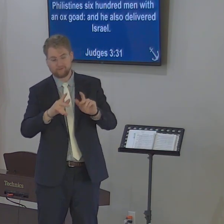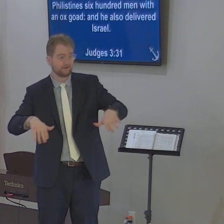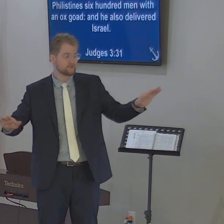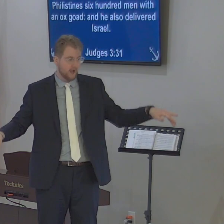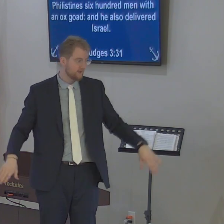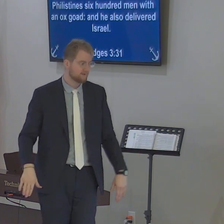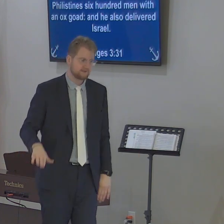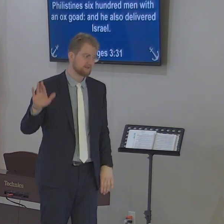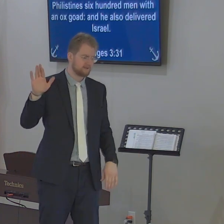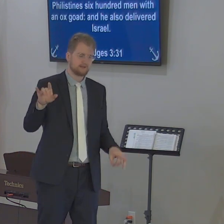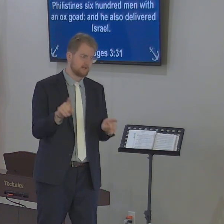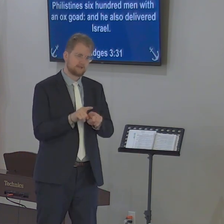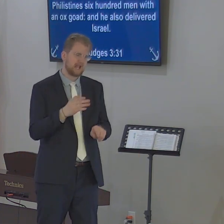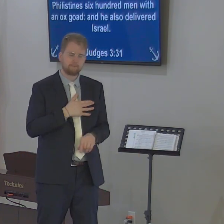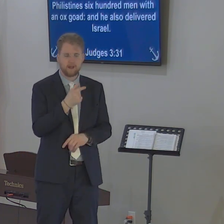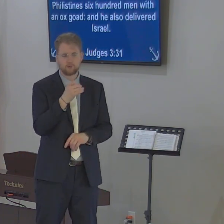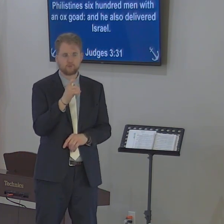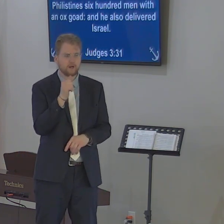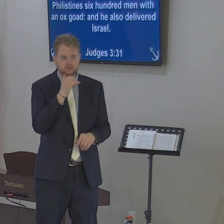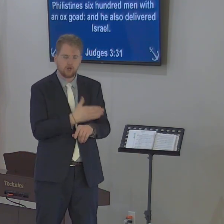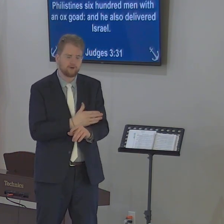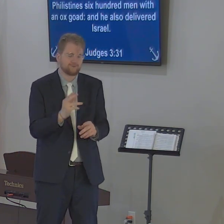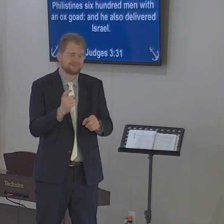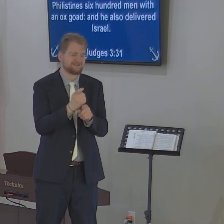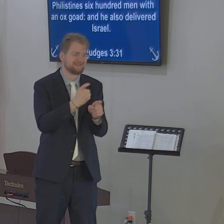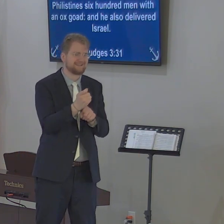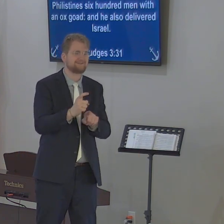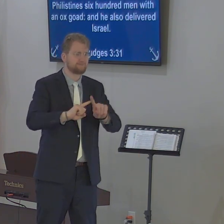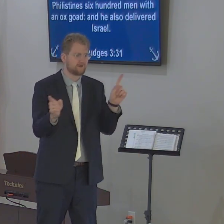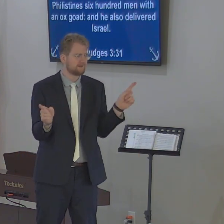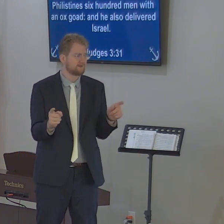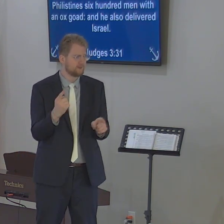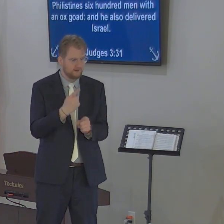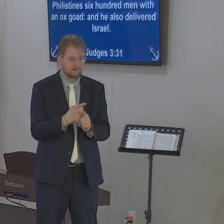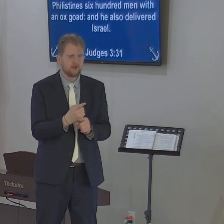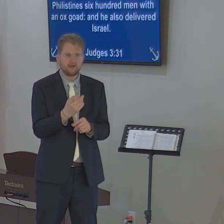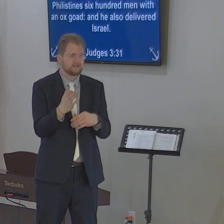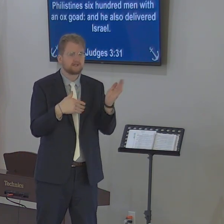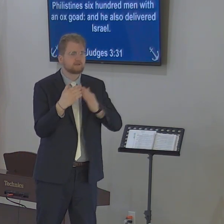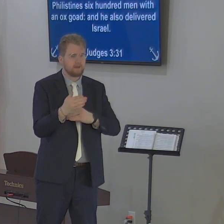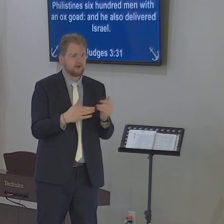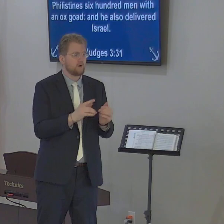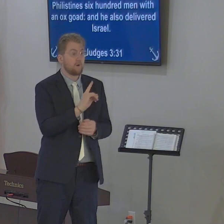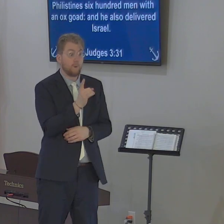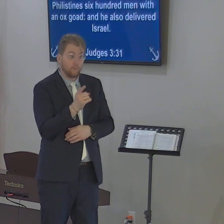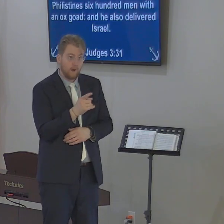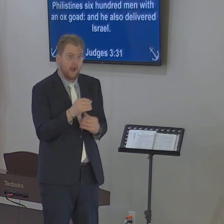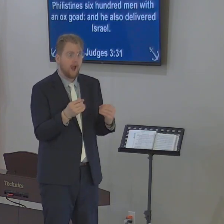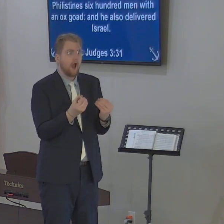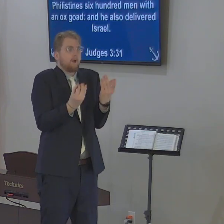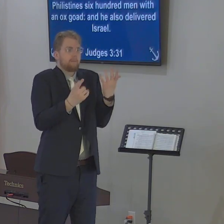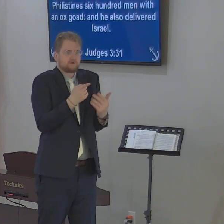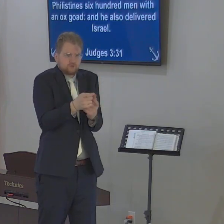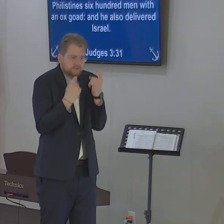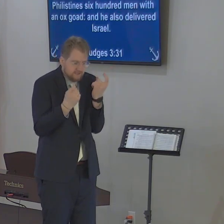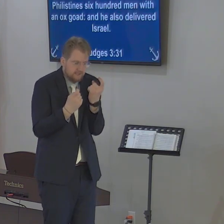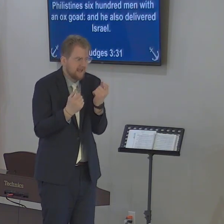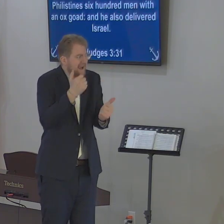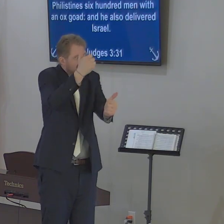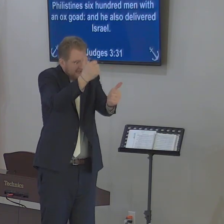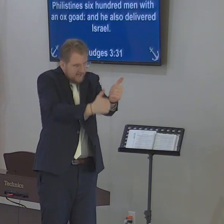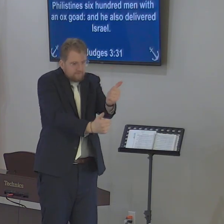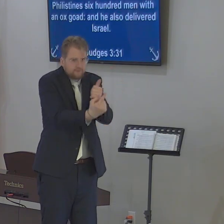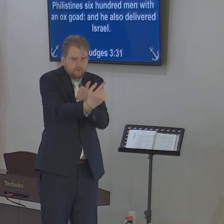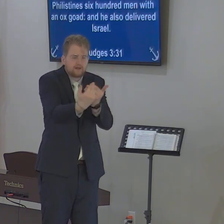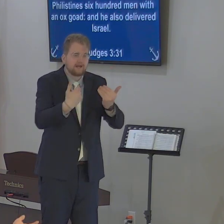Like my granddaughter is. But I'm just saying, no matter where you're at, right, you have a sinful nature within you. And you had to come to that place of